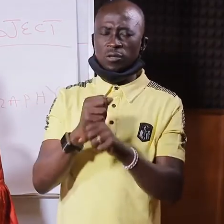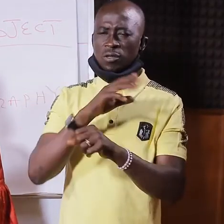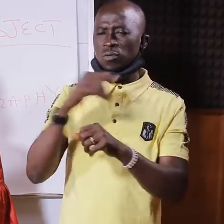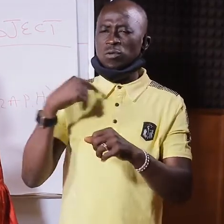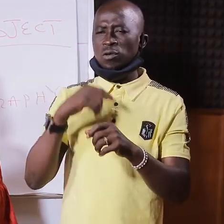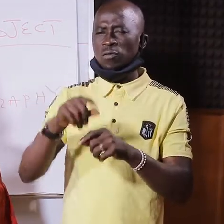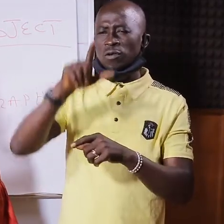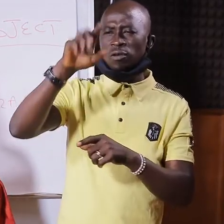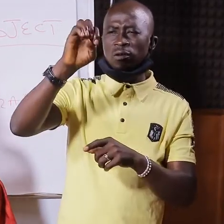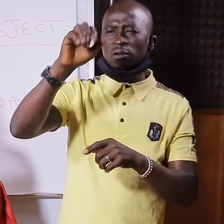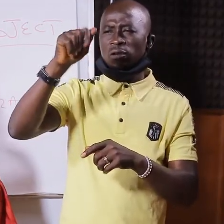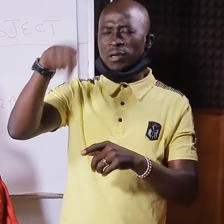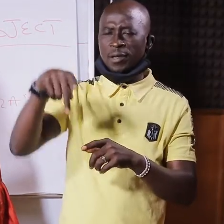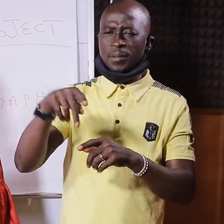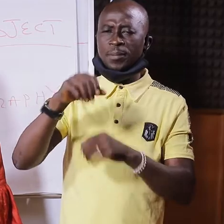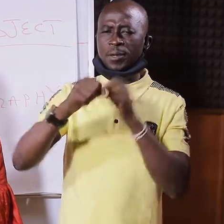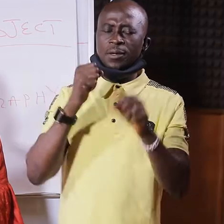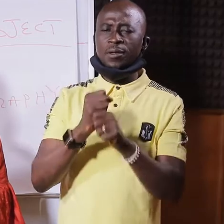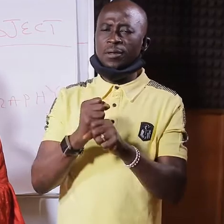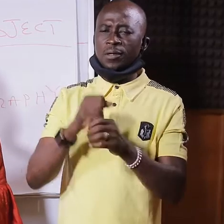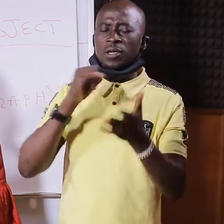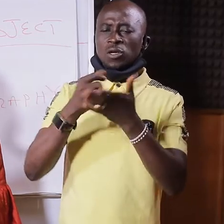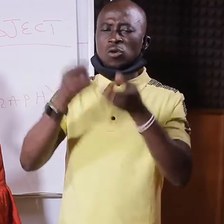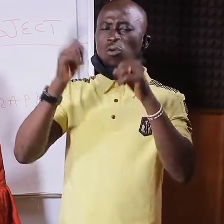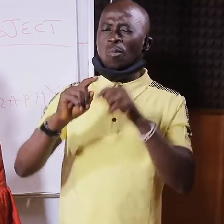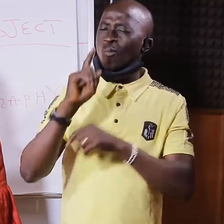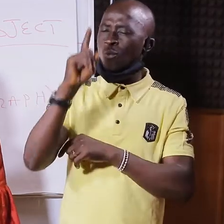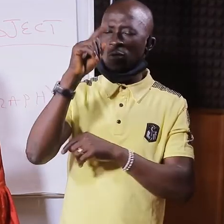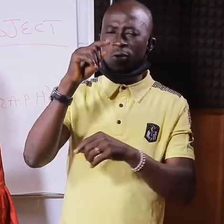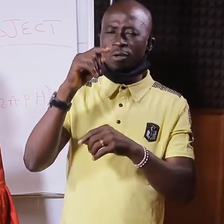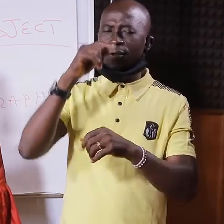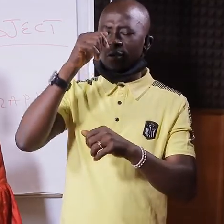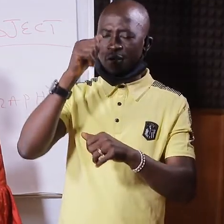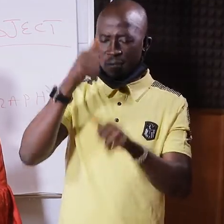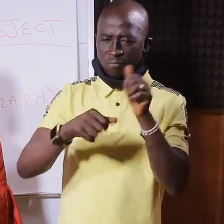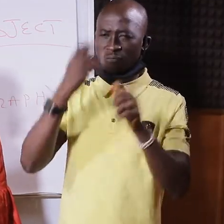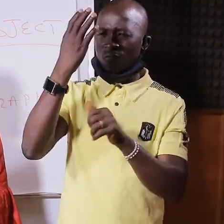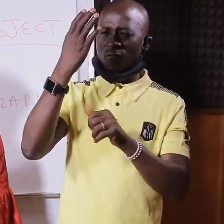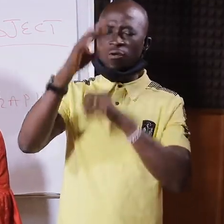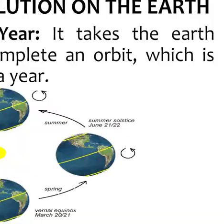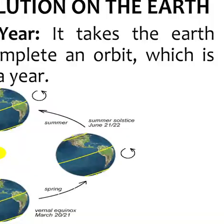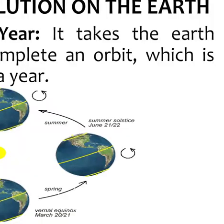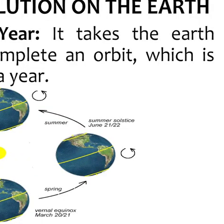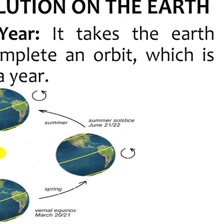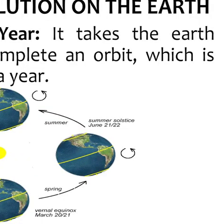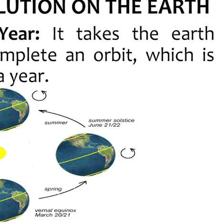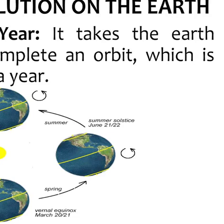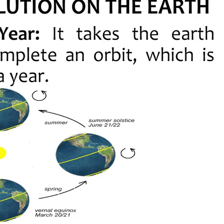leap year. If you remember, a leap year comes once every 4 years. That is because